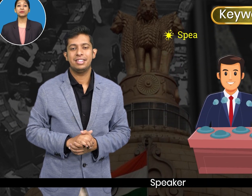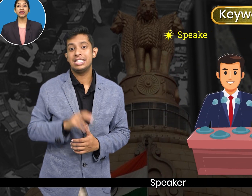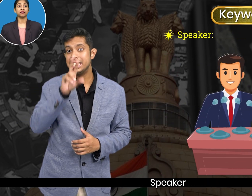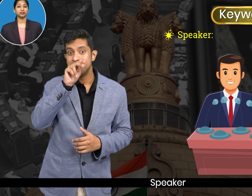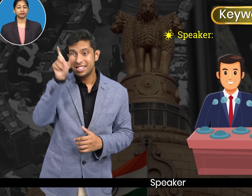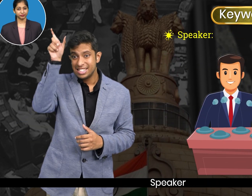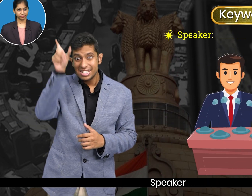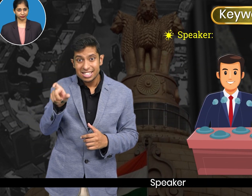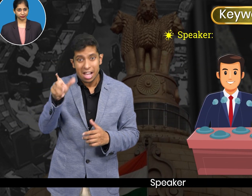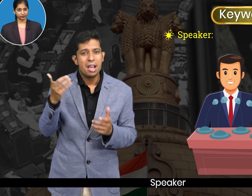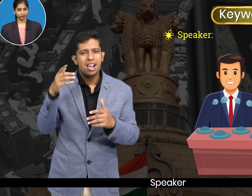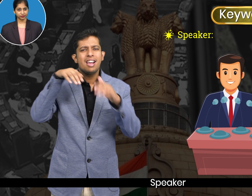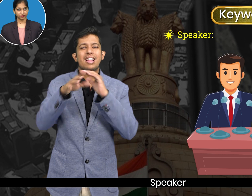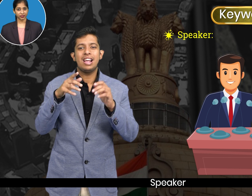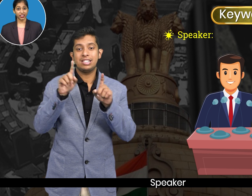Speaker.